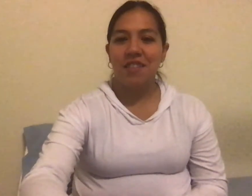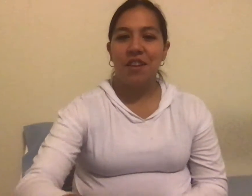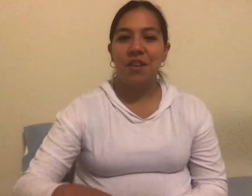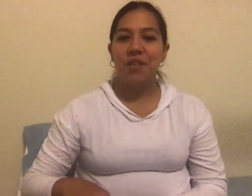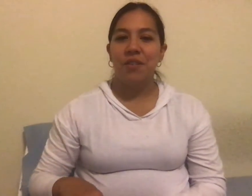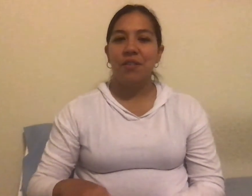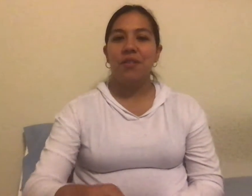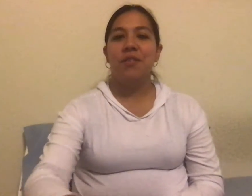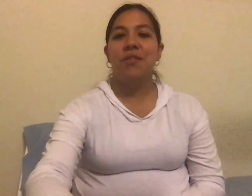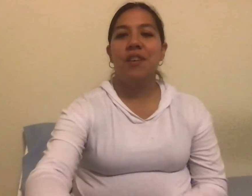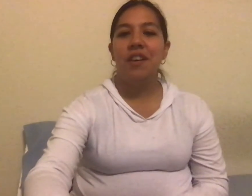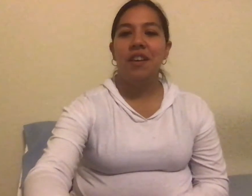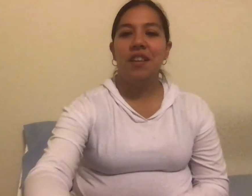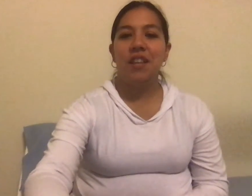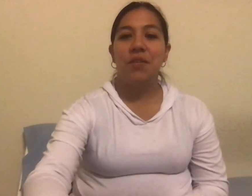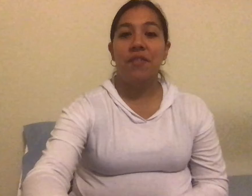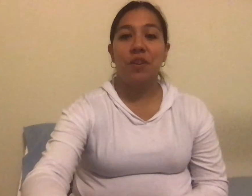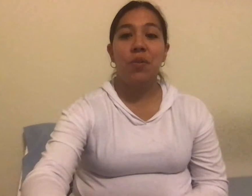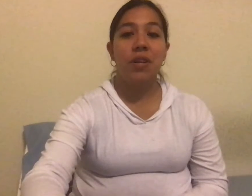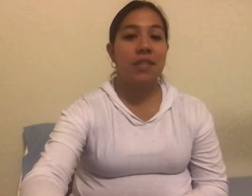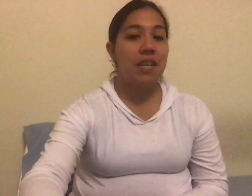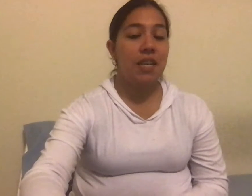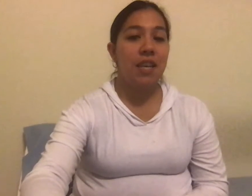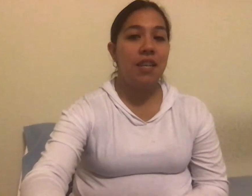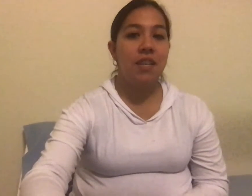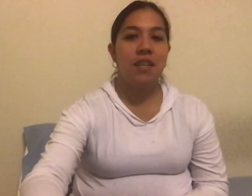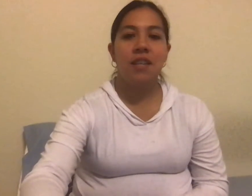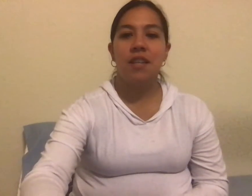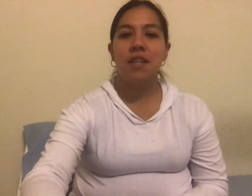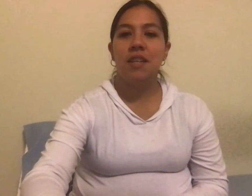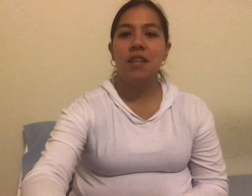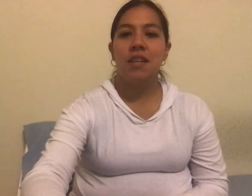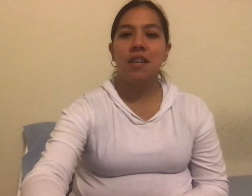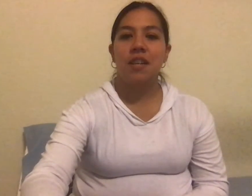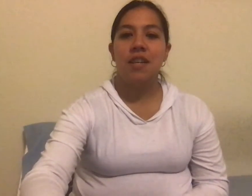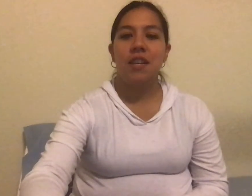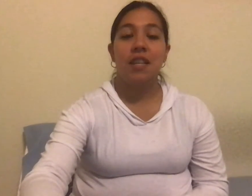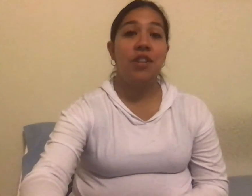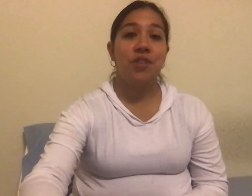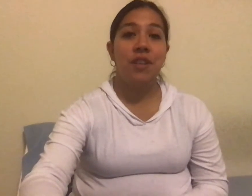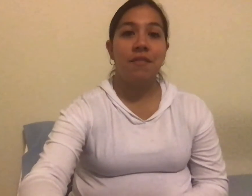So then you have the chorus again, and then you're done.